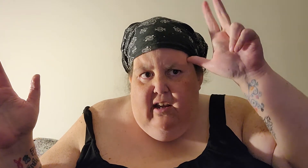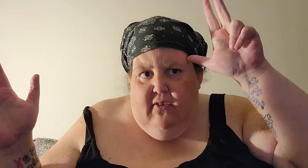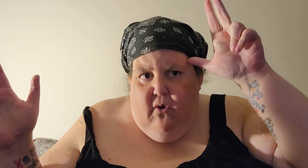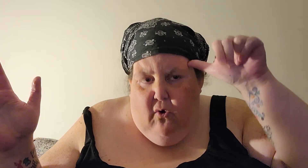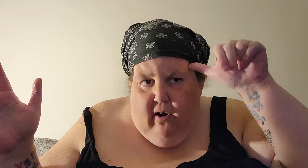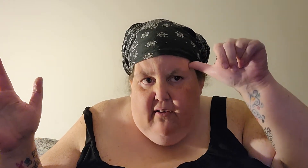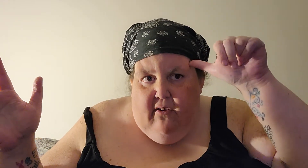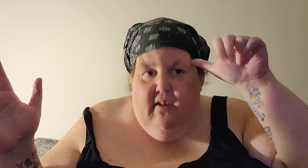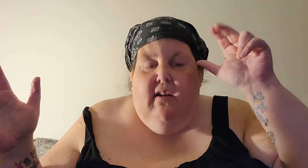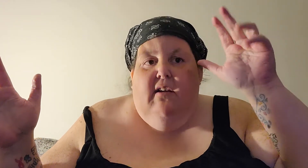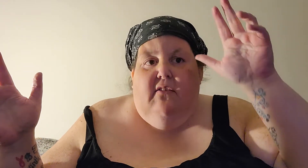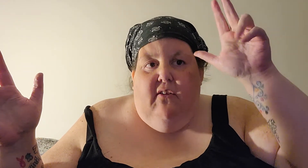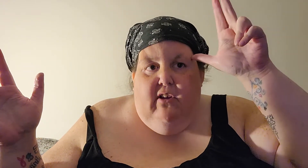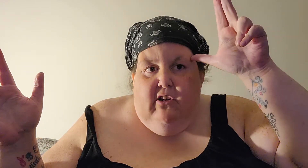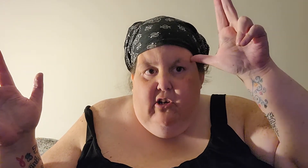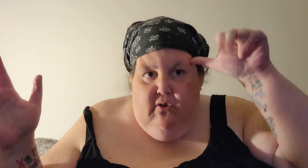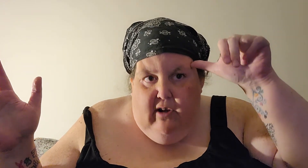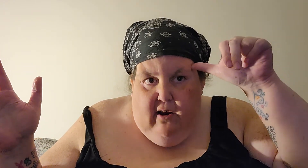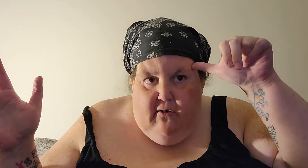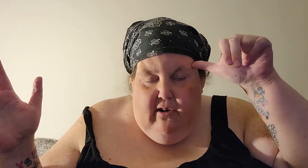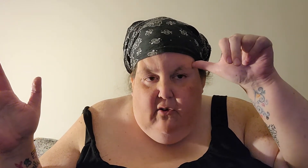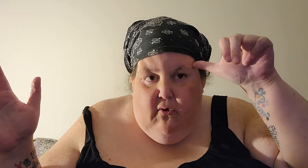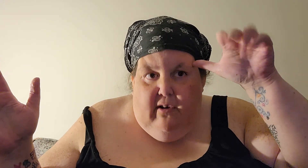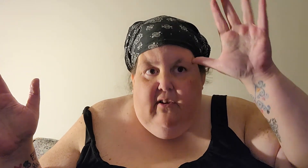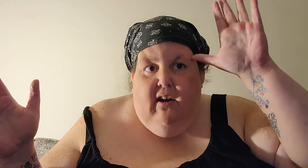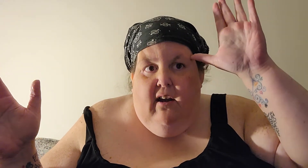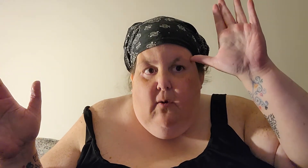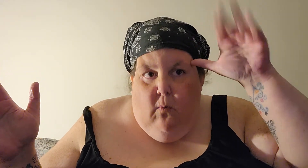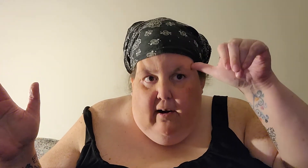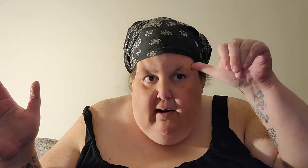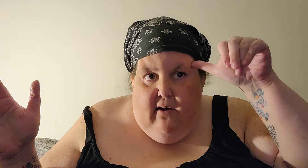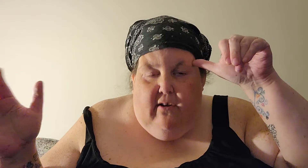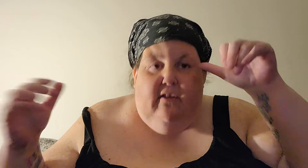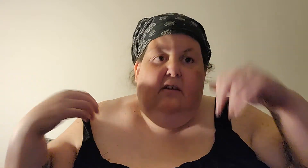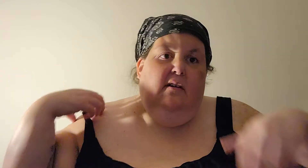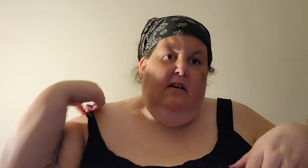and the horse. So I think 2 down is horse, 1 down is